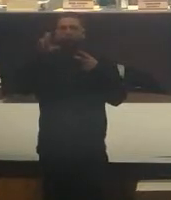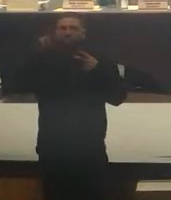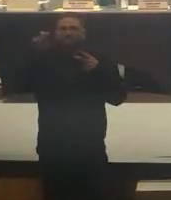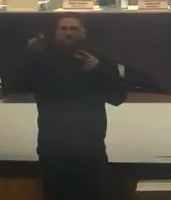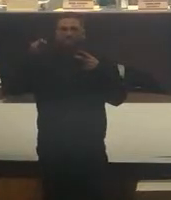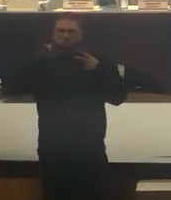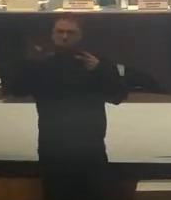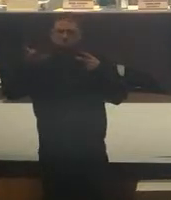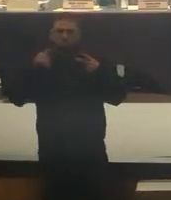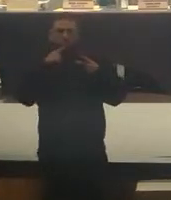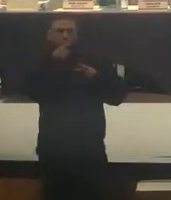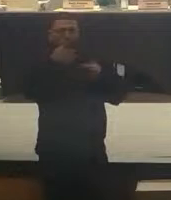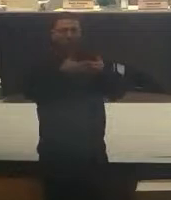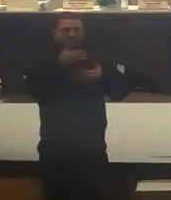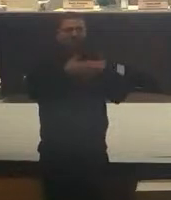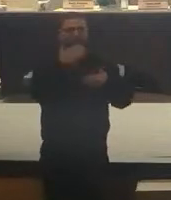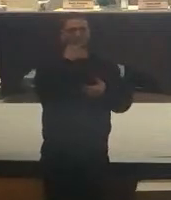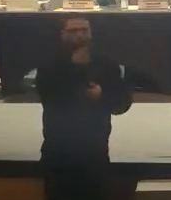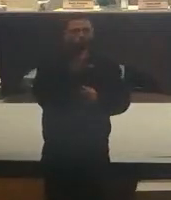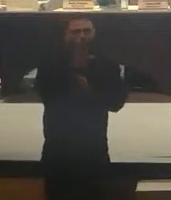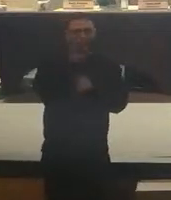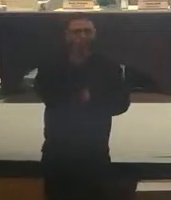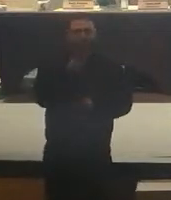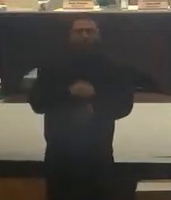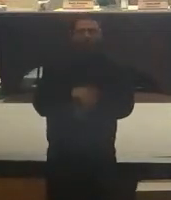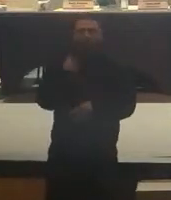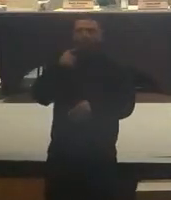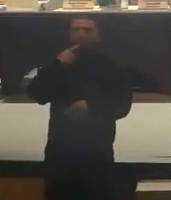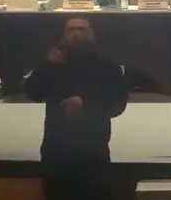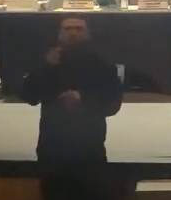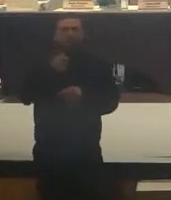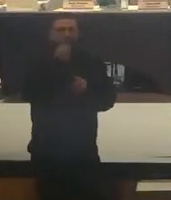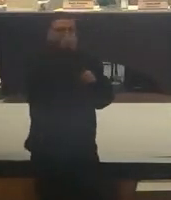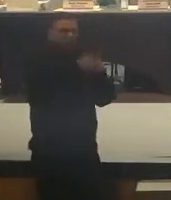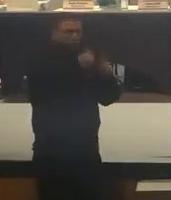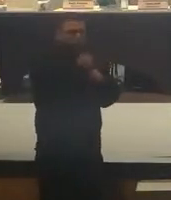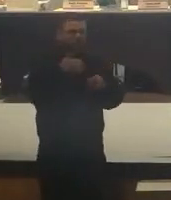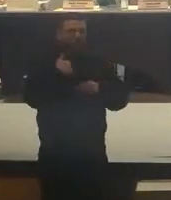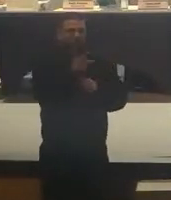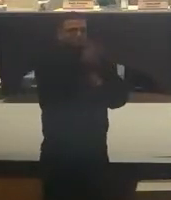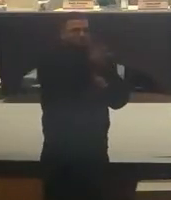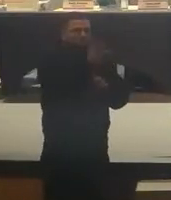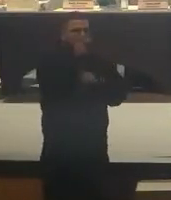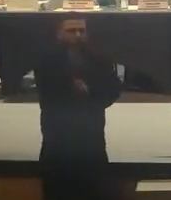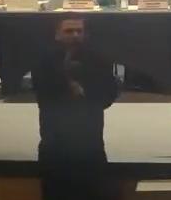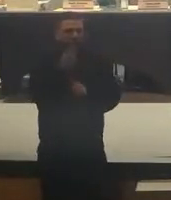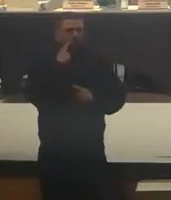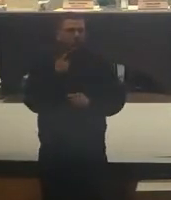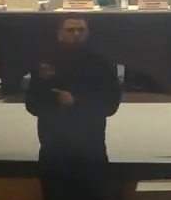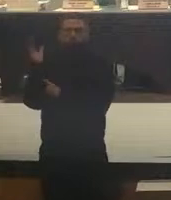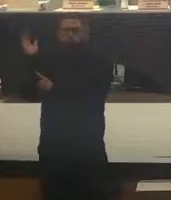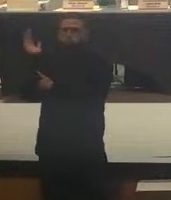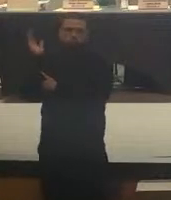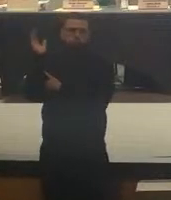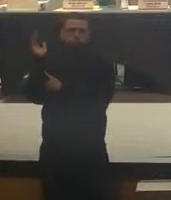You'll be up right after her, please. Thank you. Each one of you guys will be presented with 3 minutes in order to speak.